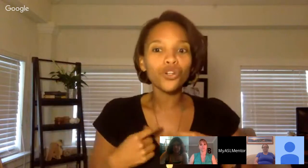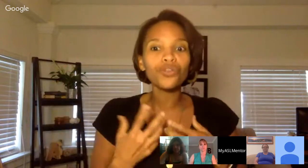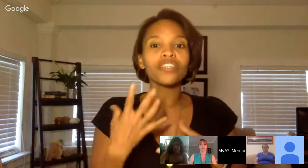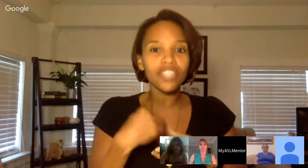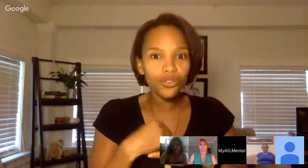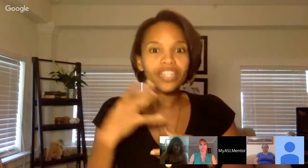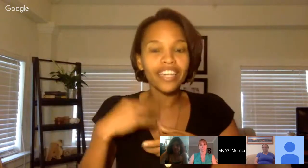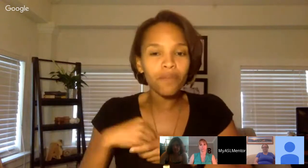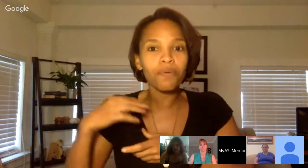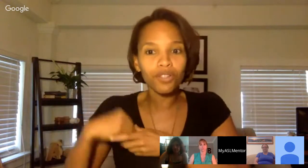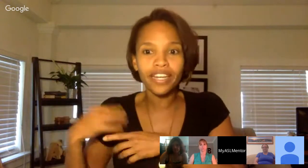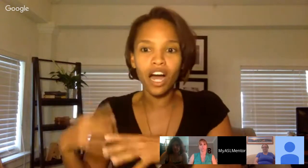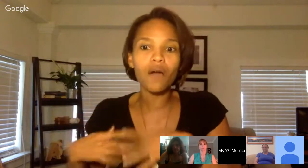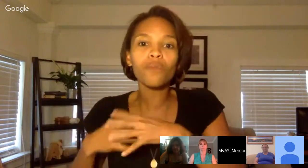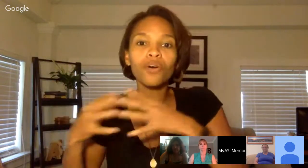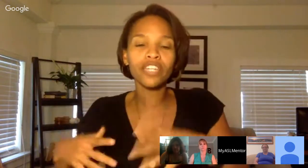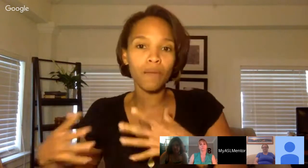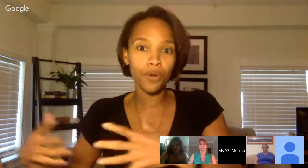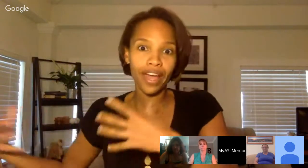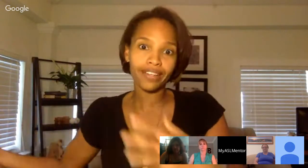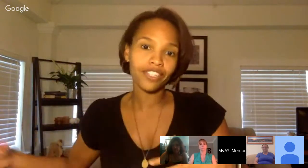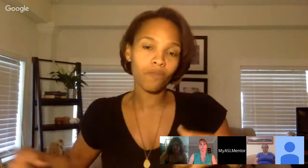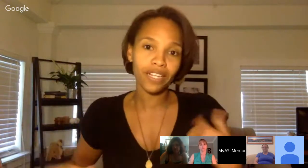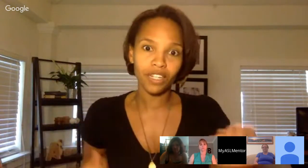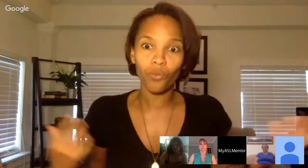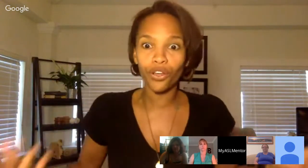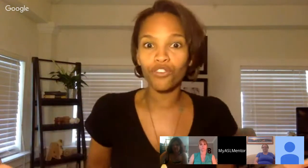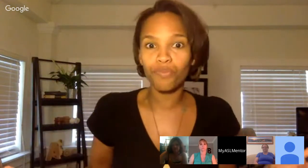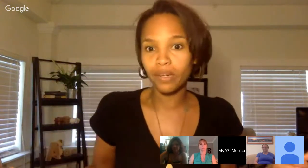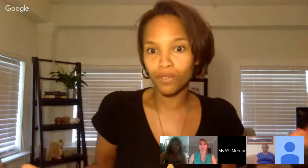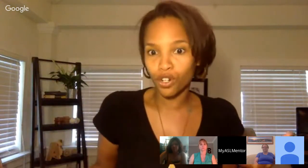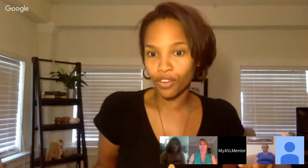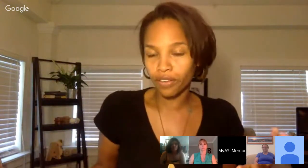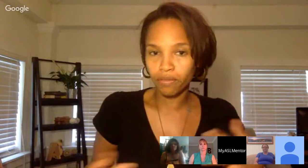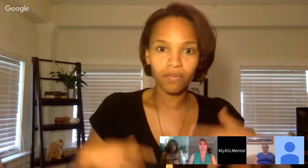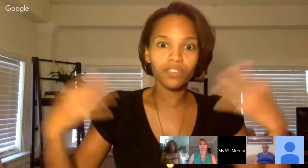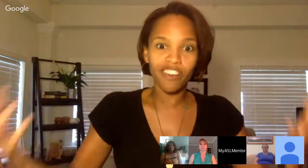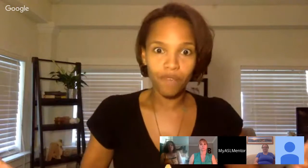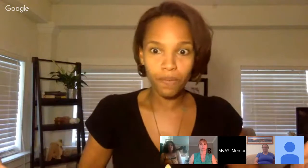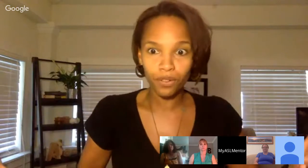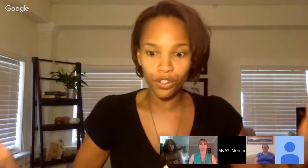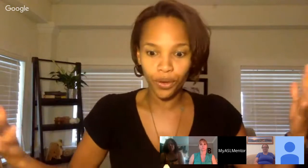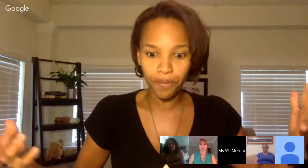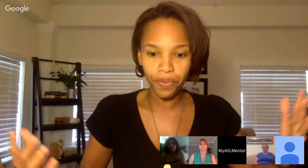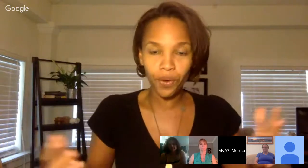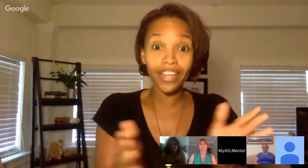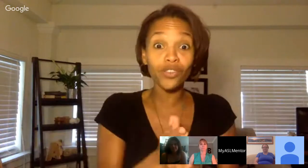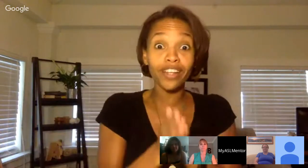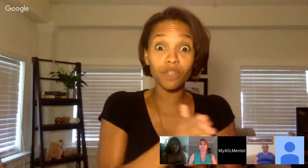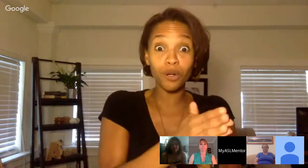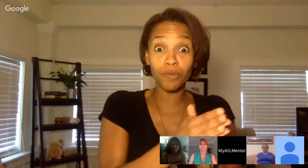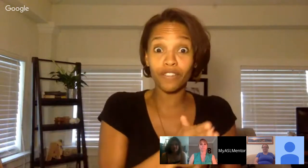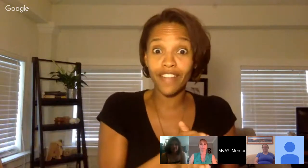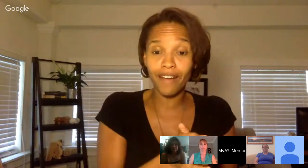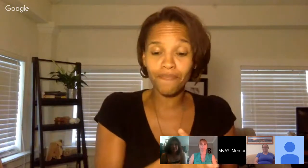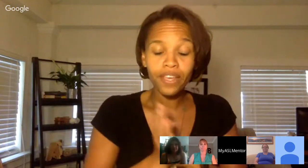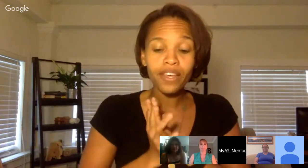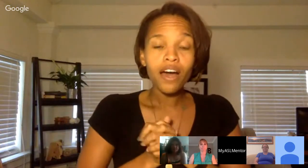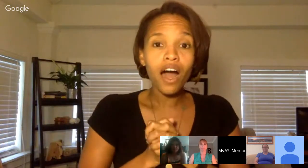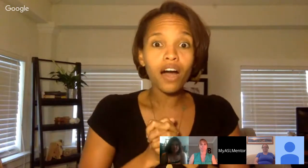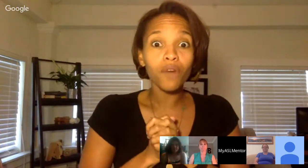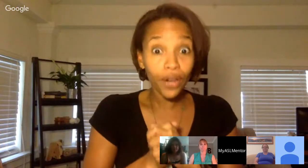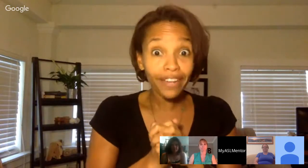and so you can keep building up your ASL based on what you've been observing deaf people doing. Okay, so that's the purpose